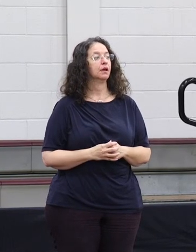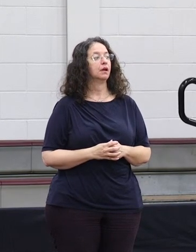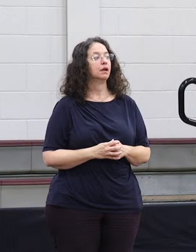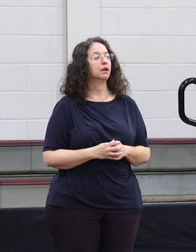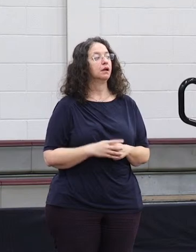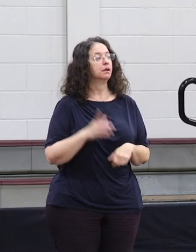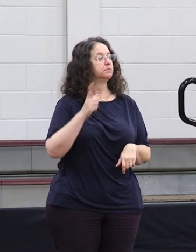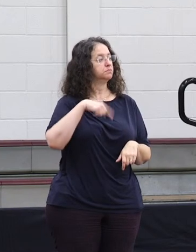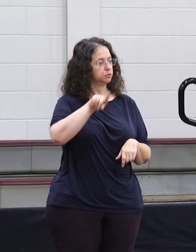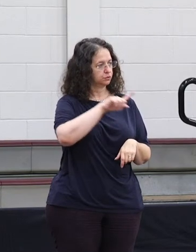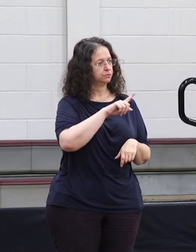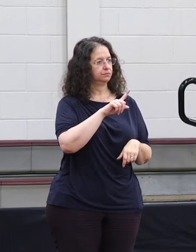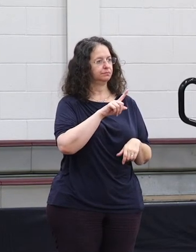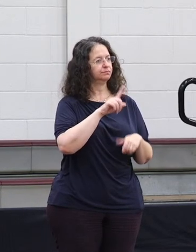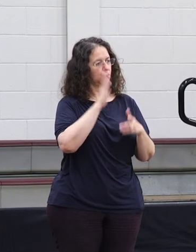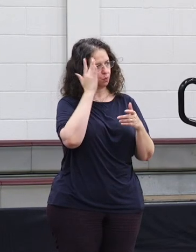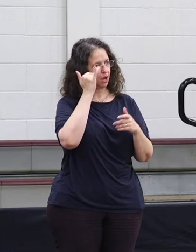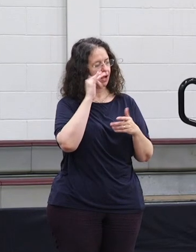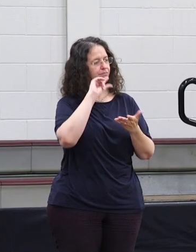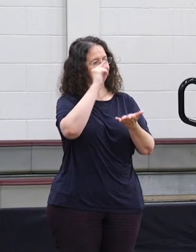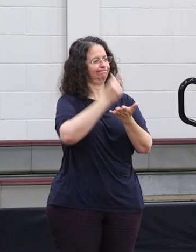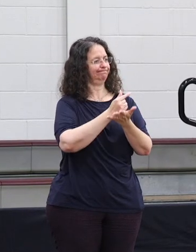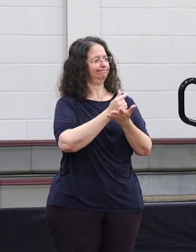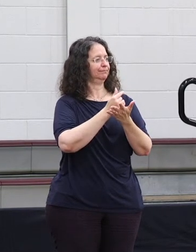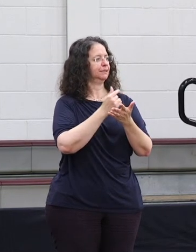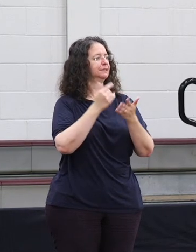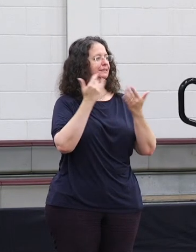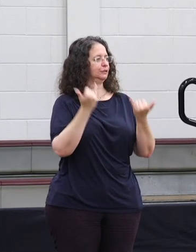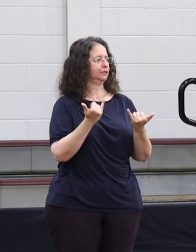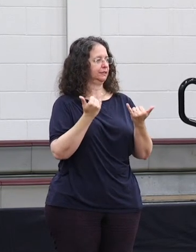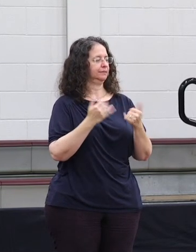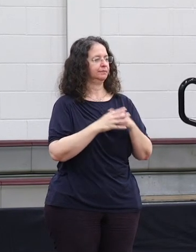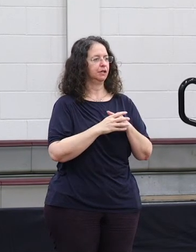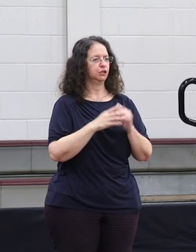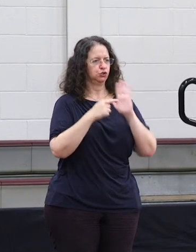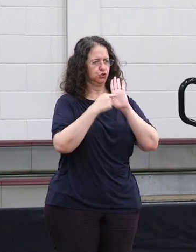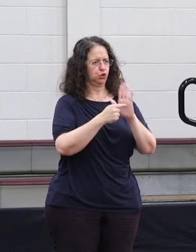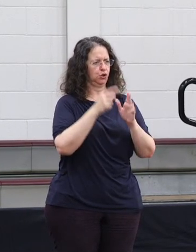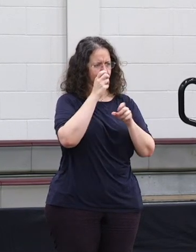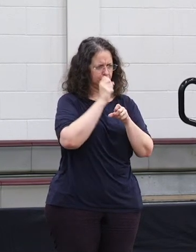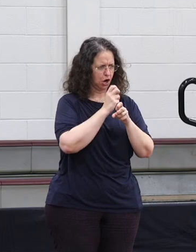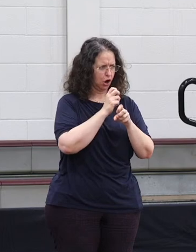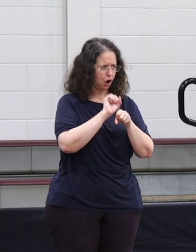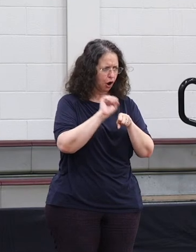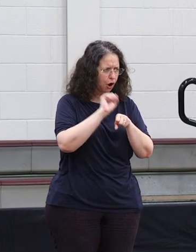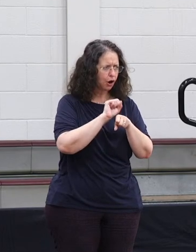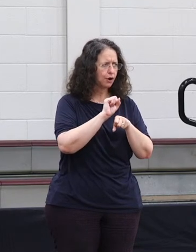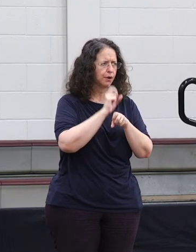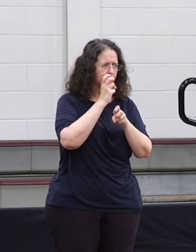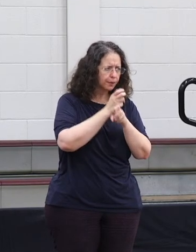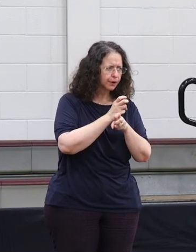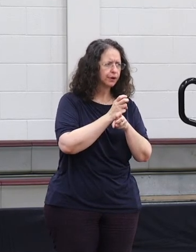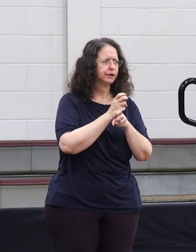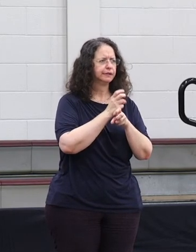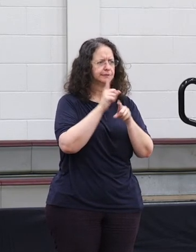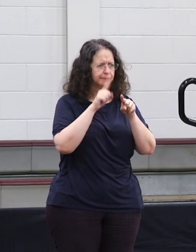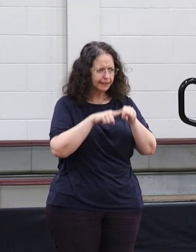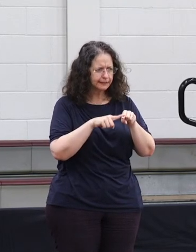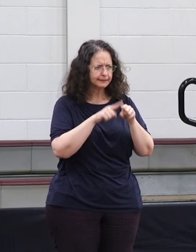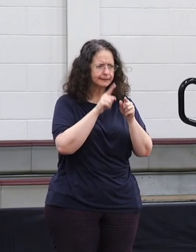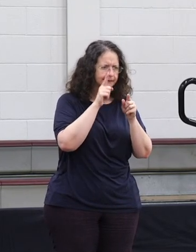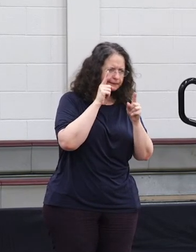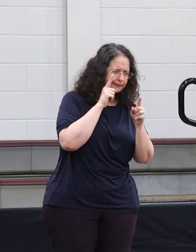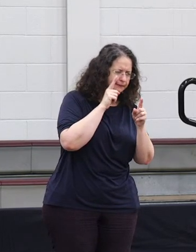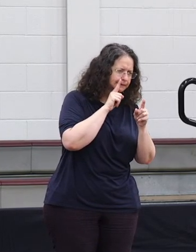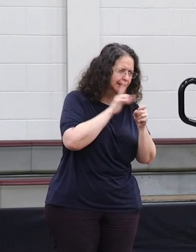you becoming the graduate today. You have demonstrated through hard work, dependability, and dedication that you are